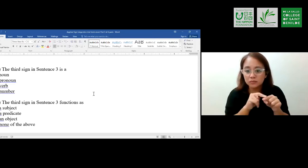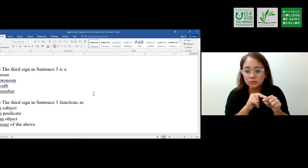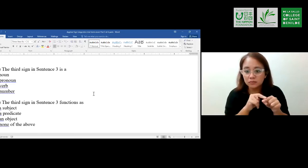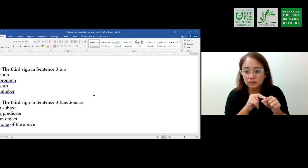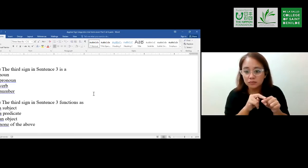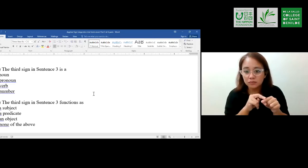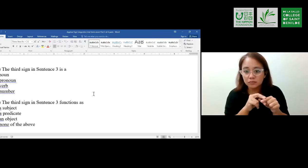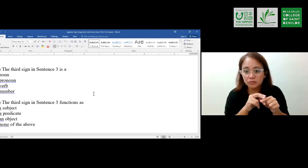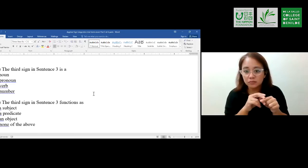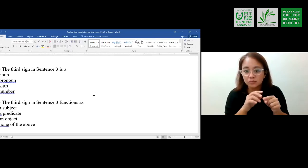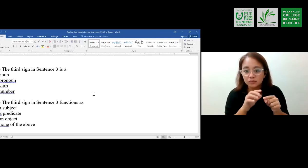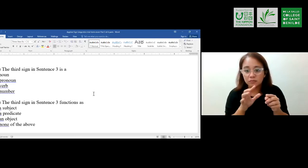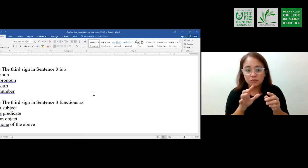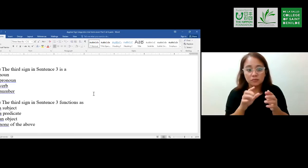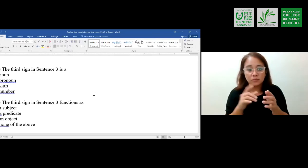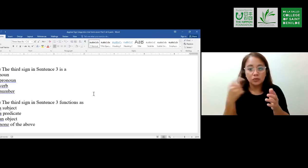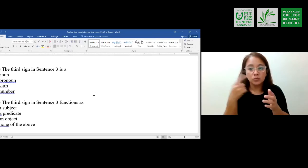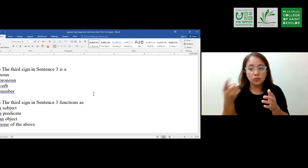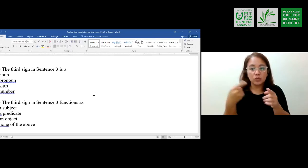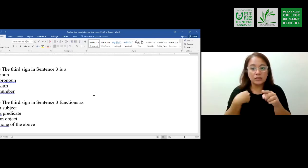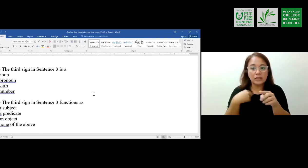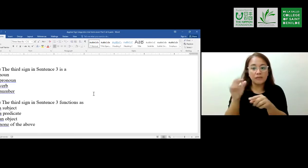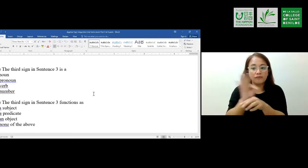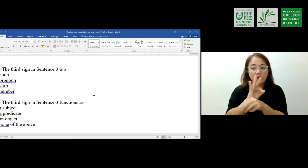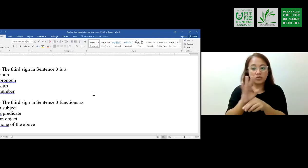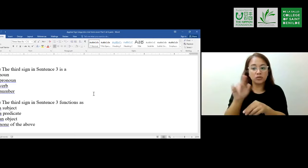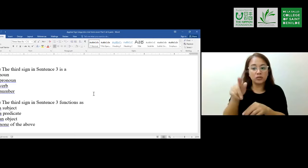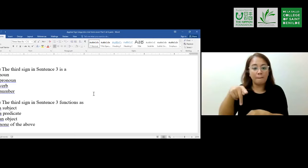Okay, so that functions as a predicate, even though it's an adjective.